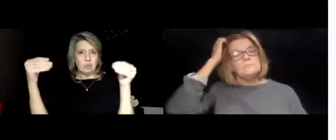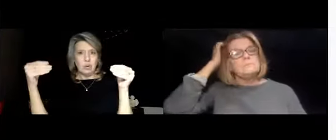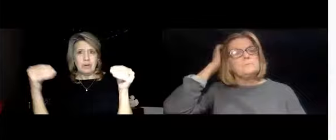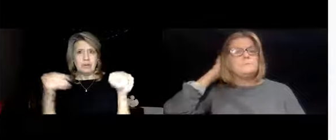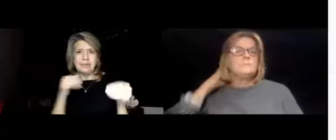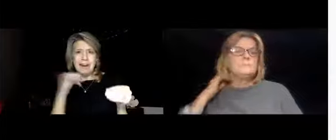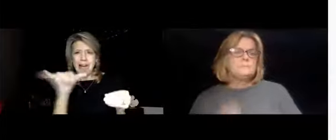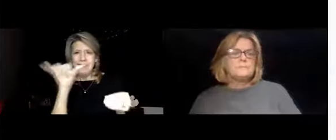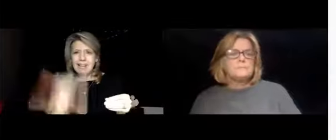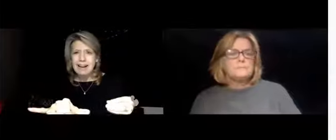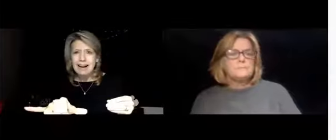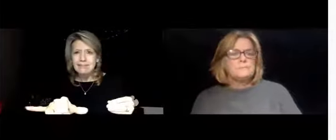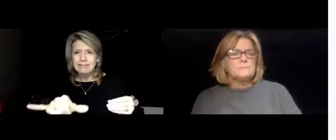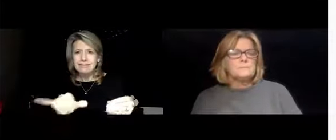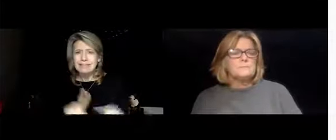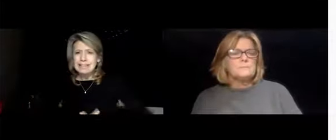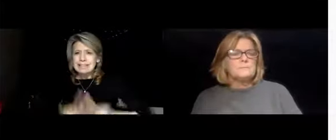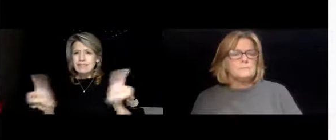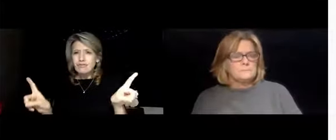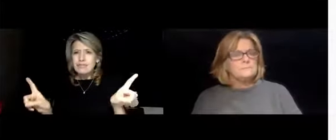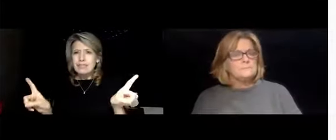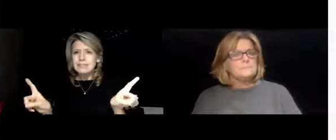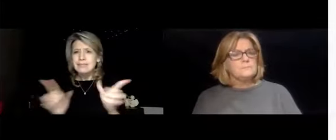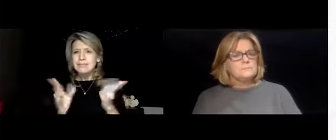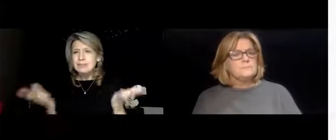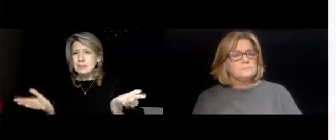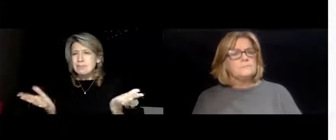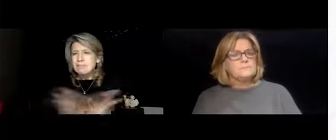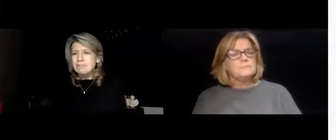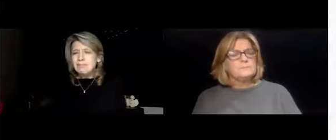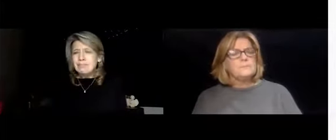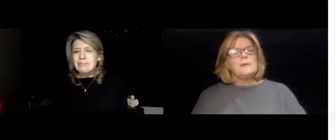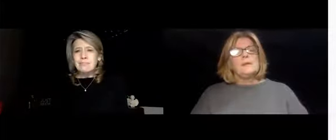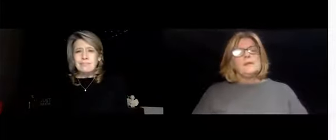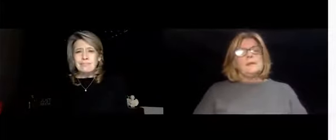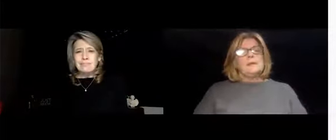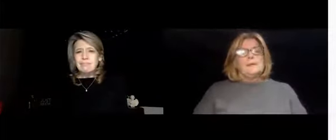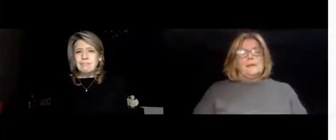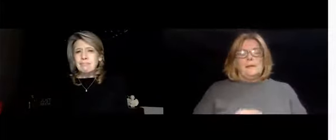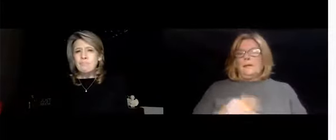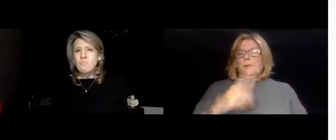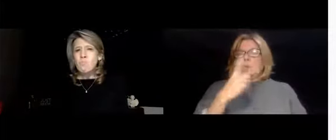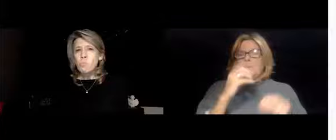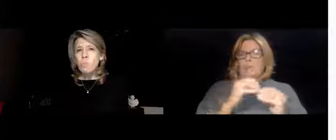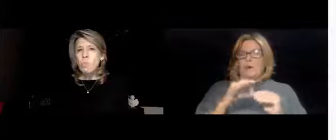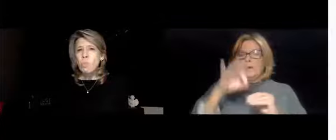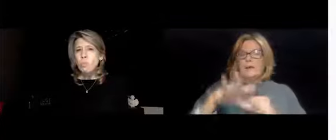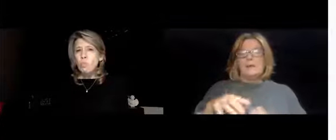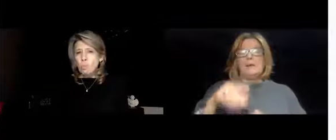them find something. It's not like that. It's much different. So yeah, that's my